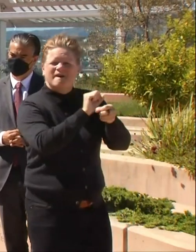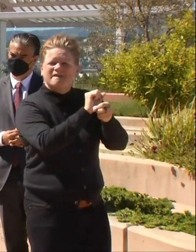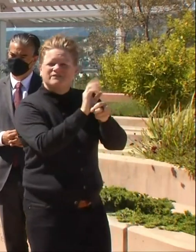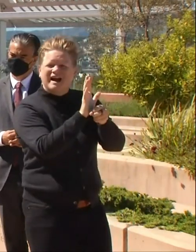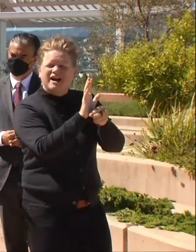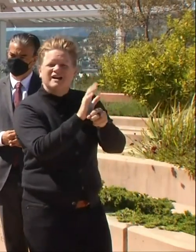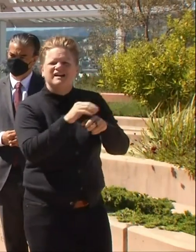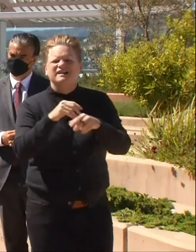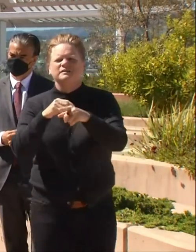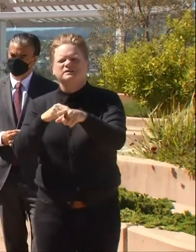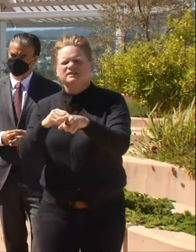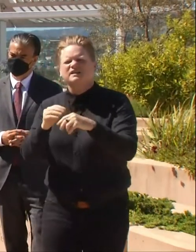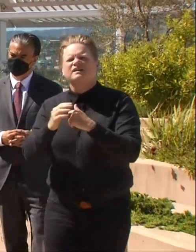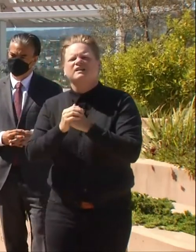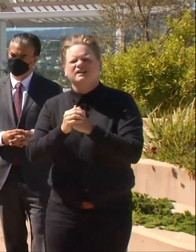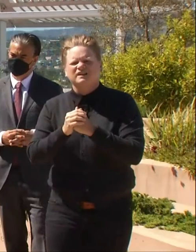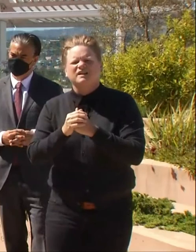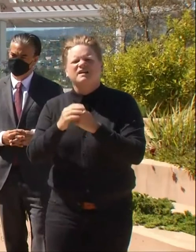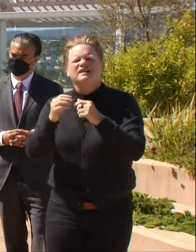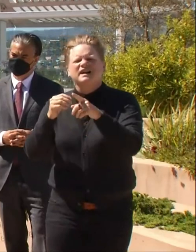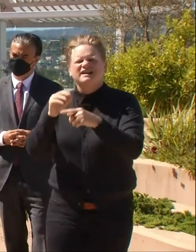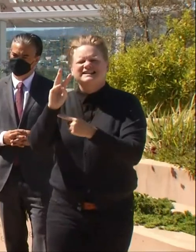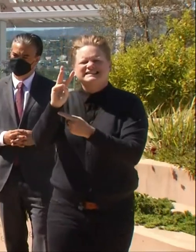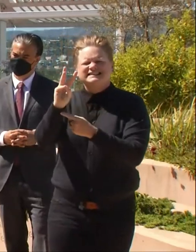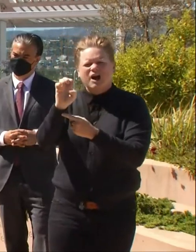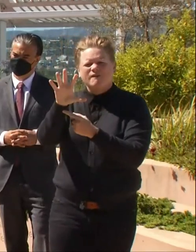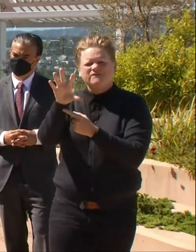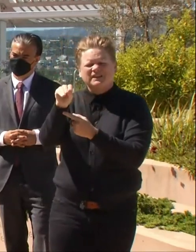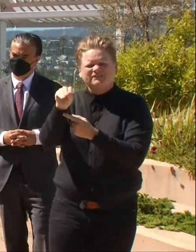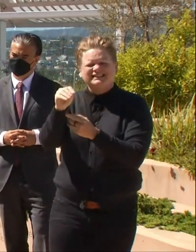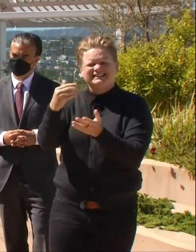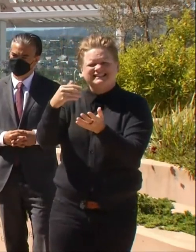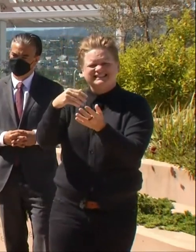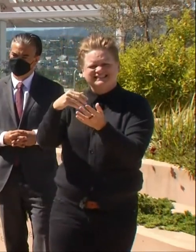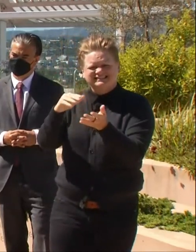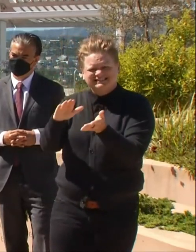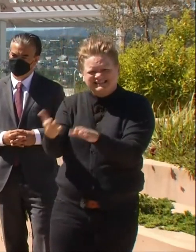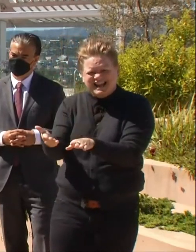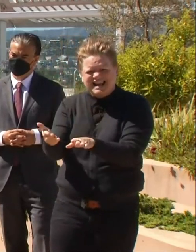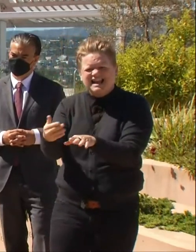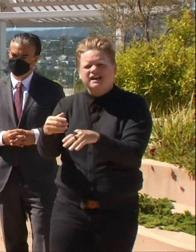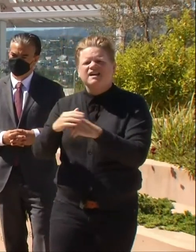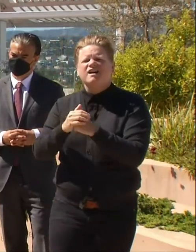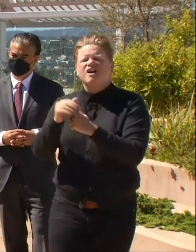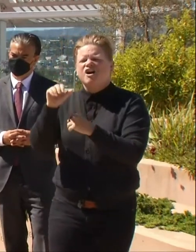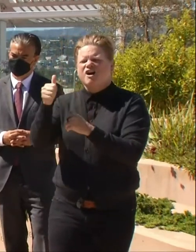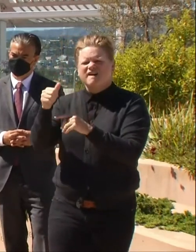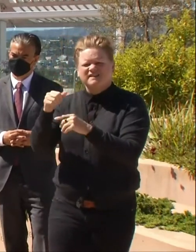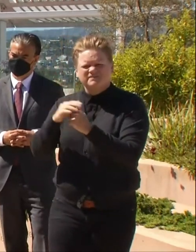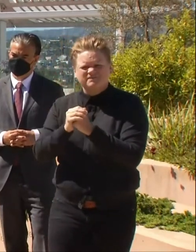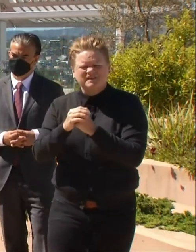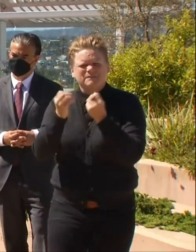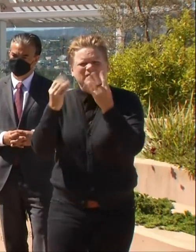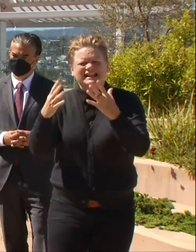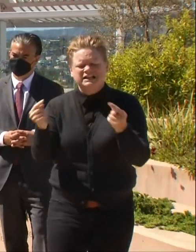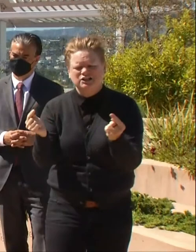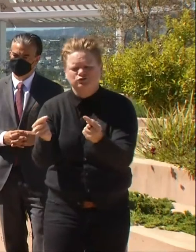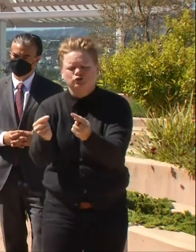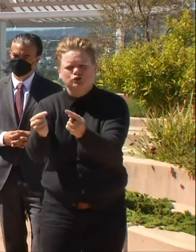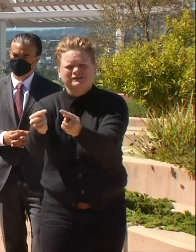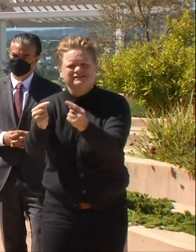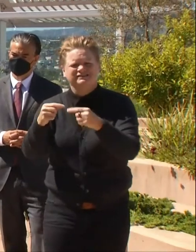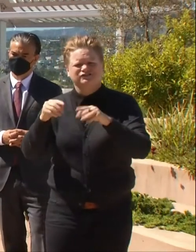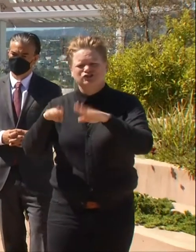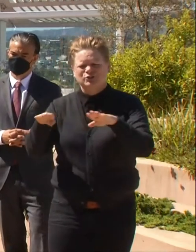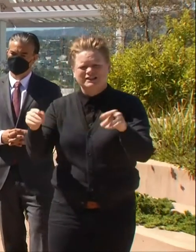shot, 650 have been killed, and many others seriously injured. We've gotten better at caring for victims after they are